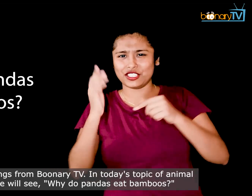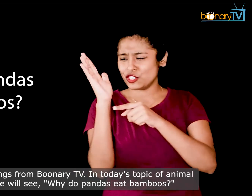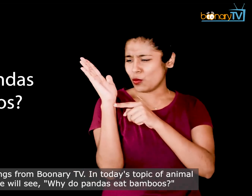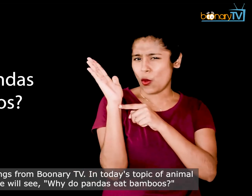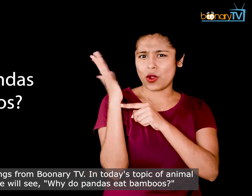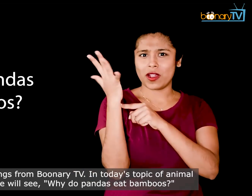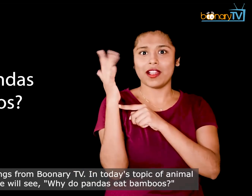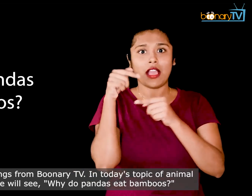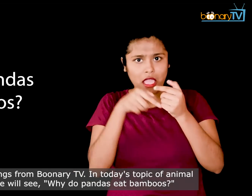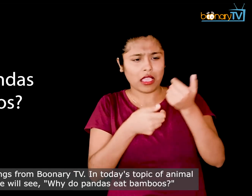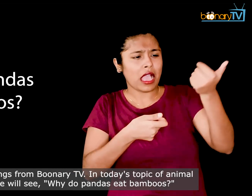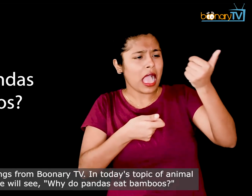bamboos?